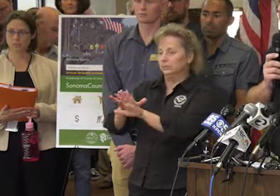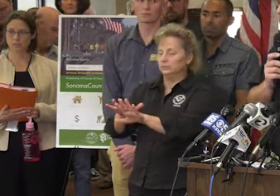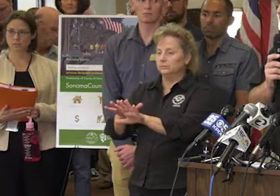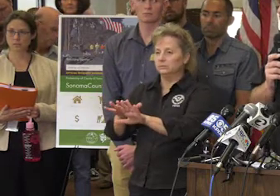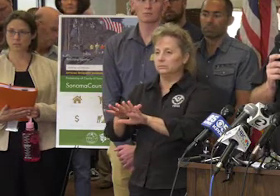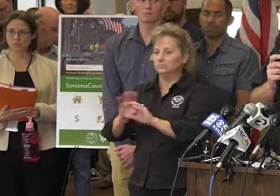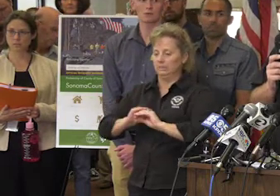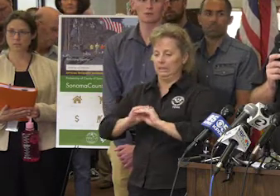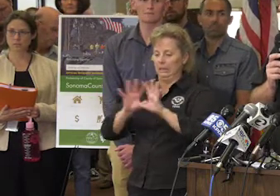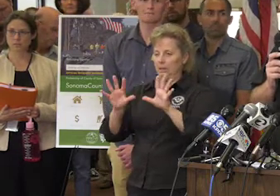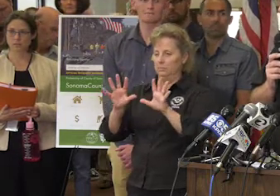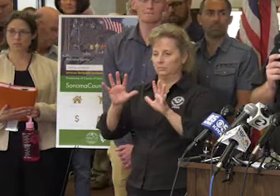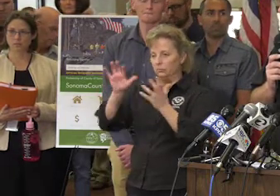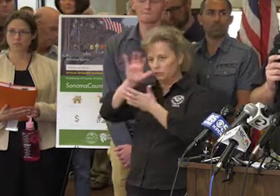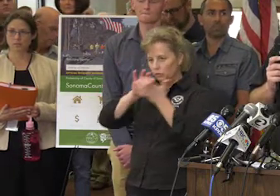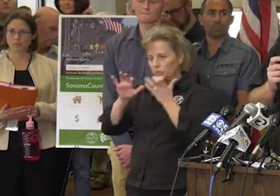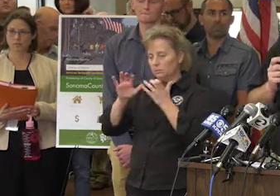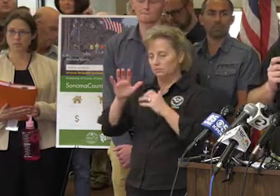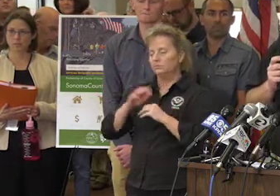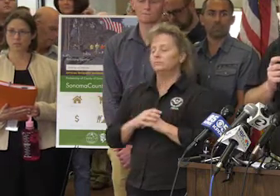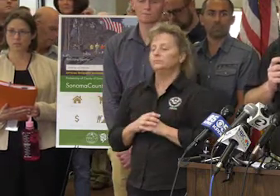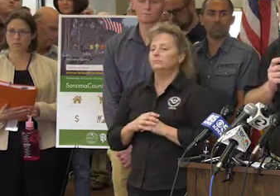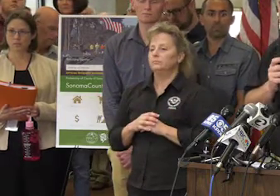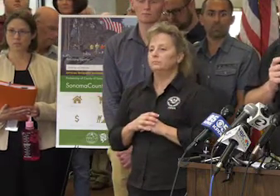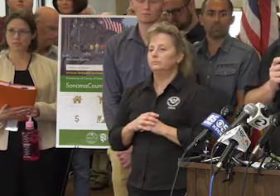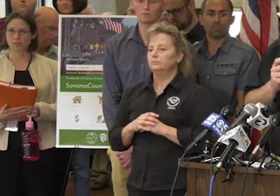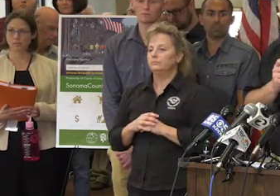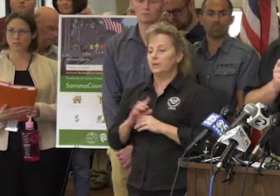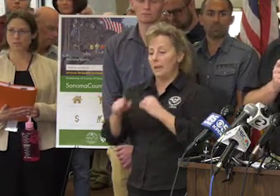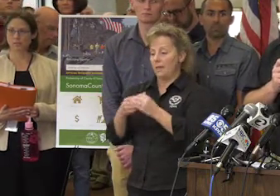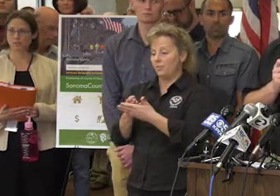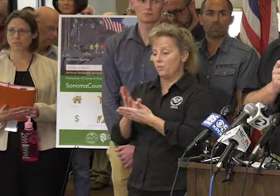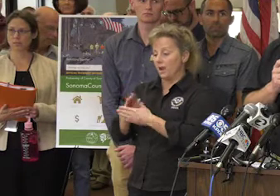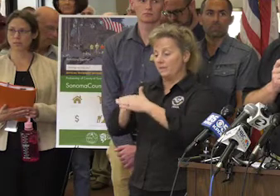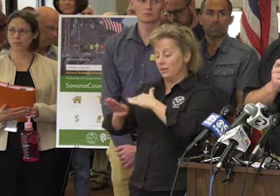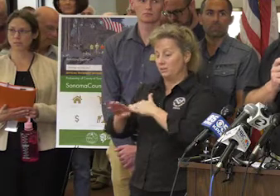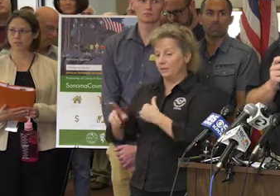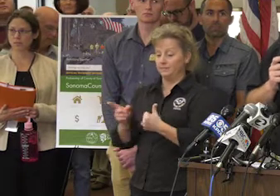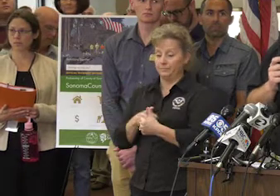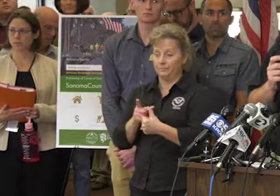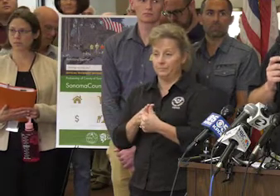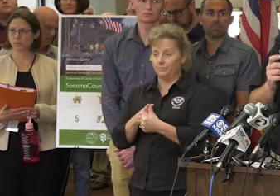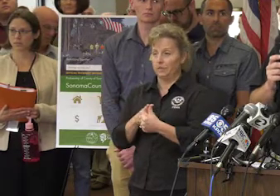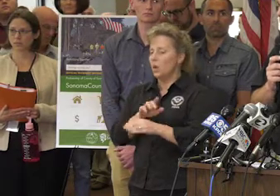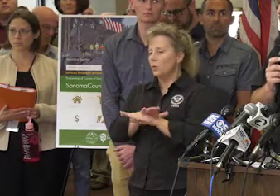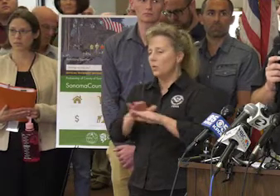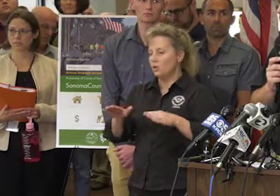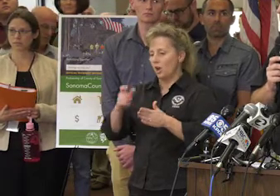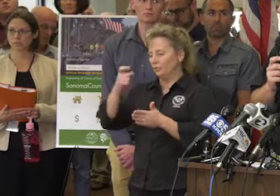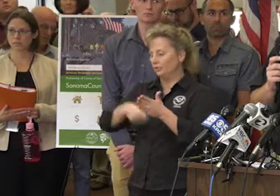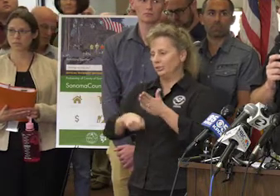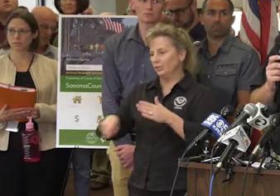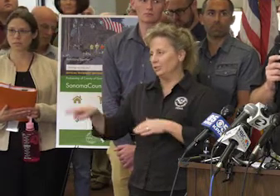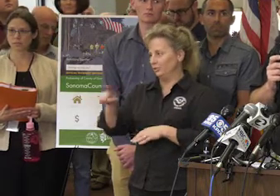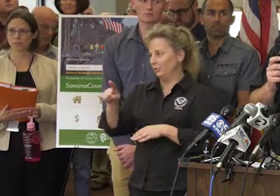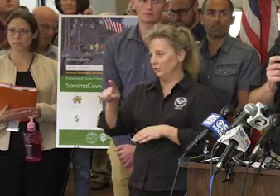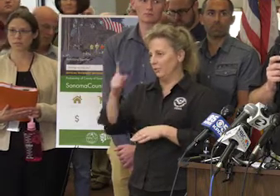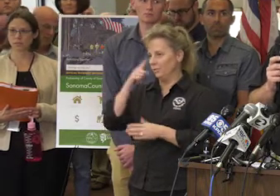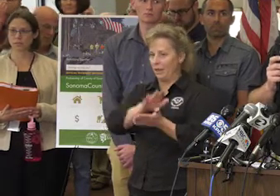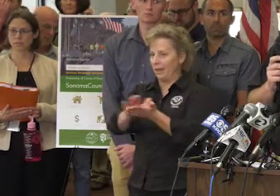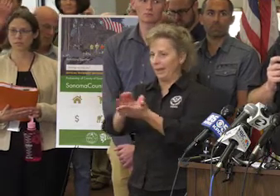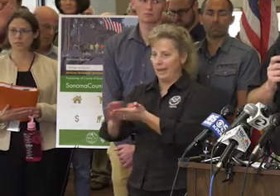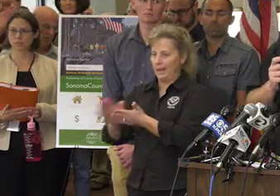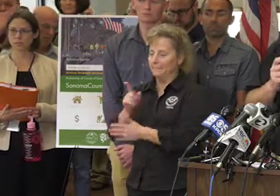couple misconceptions that I know are out there on the right of entry form. First and foremost, we are not going to charge you for this